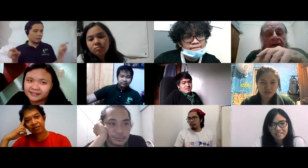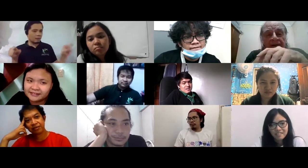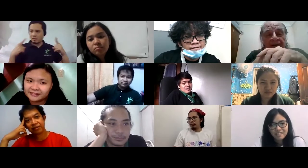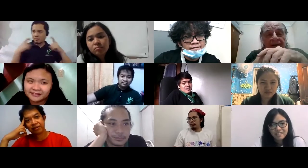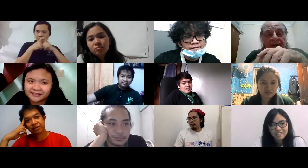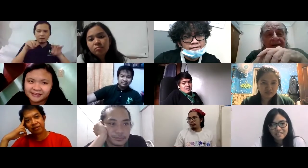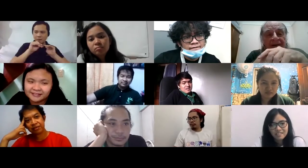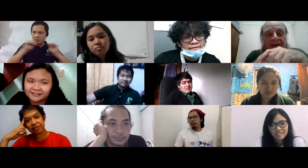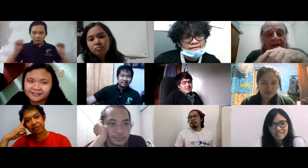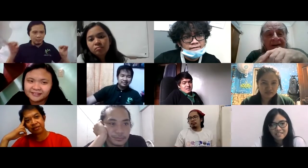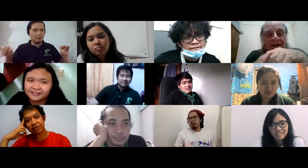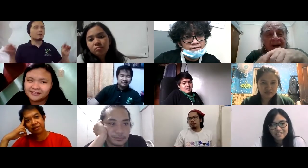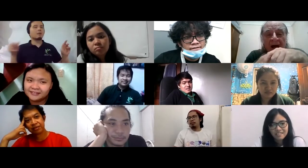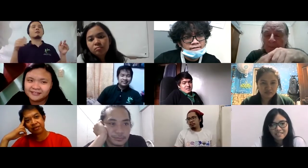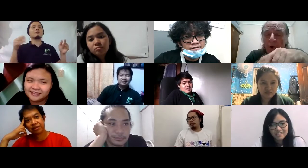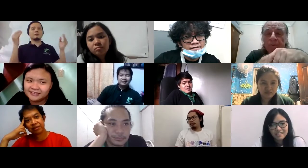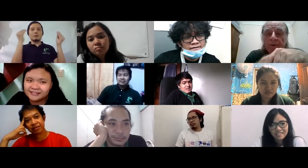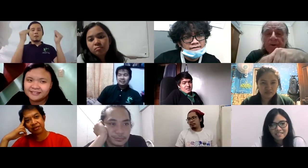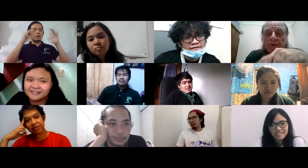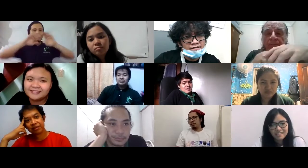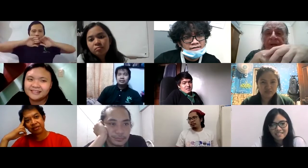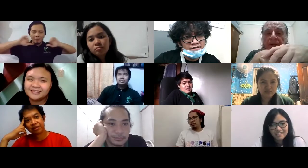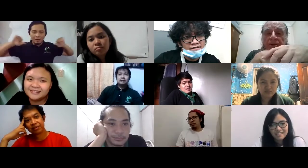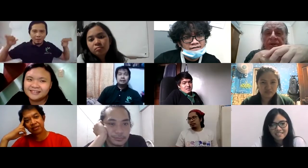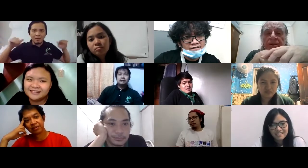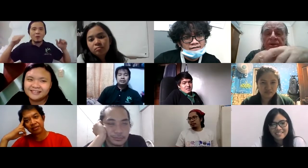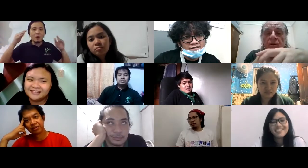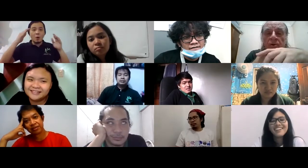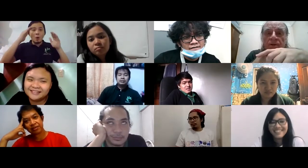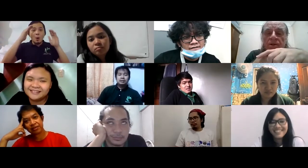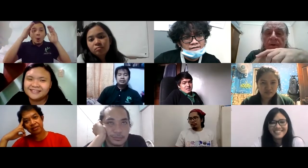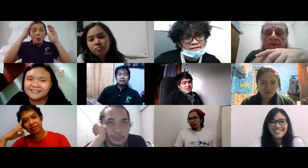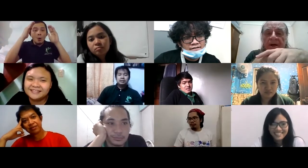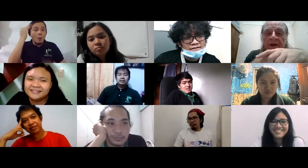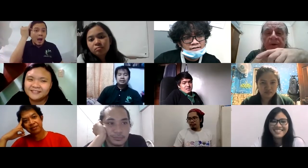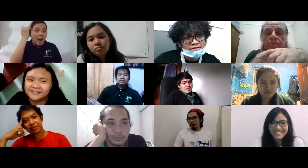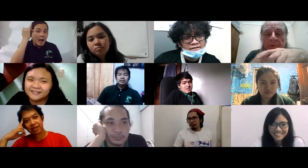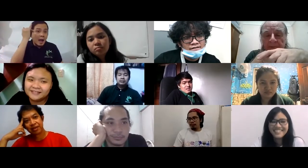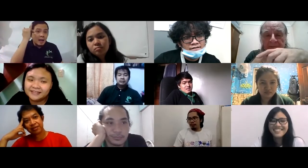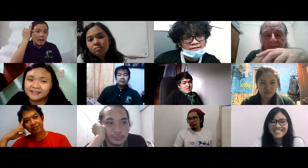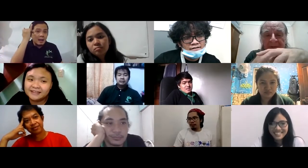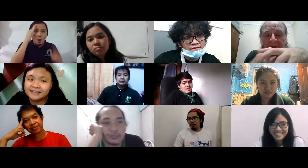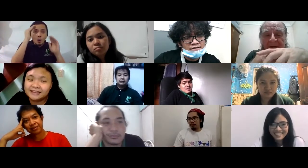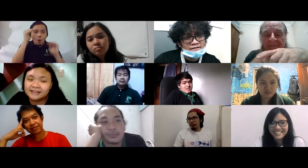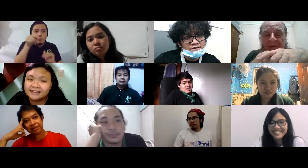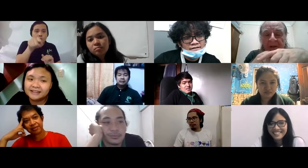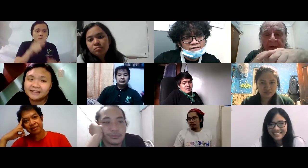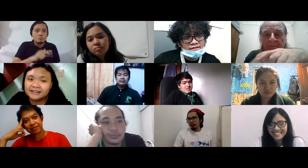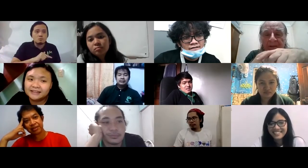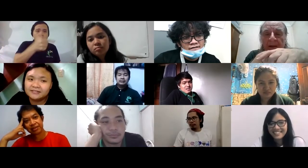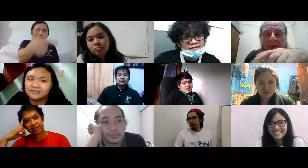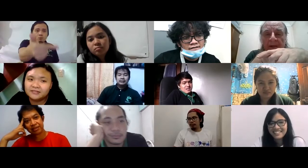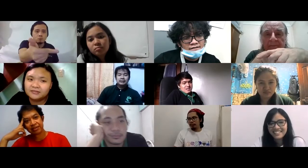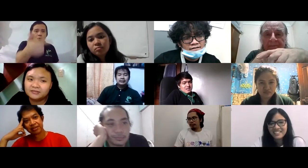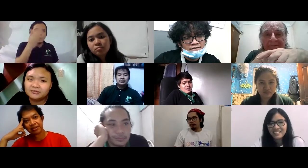Go from date to what happened, go from what happened to date, compare what happened to what happened,